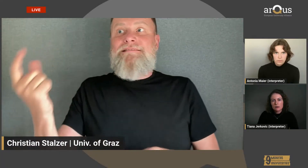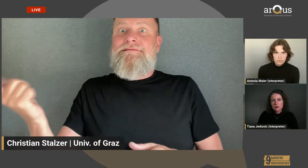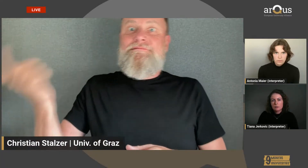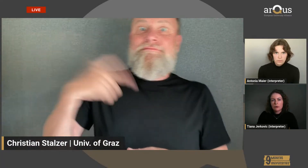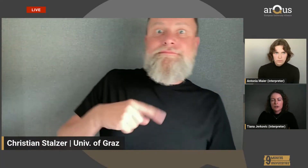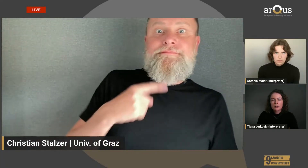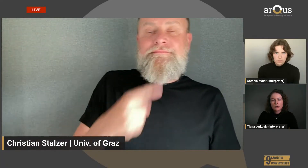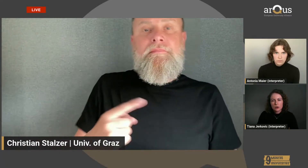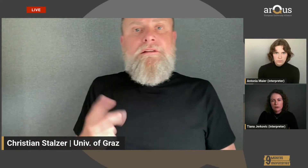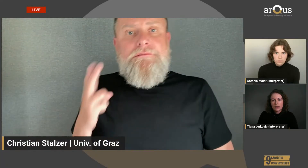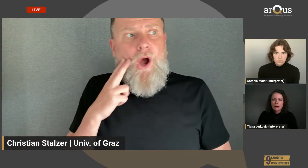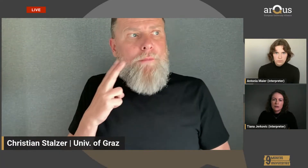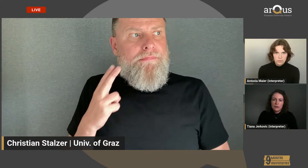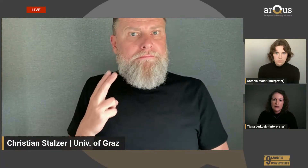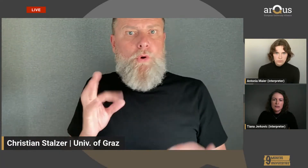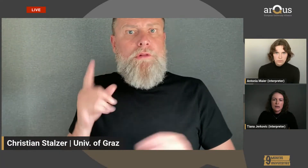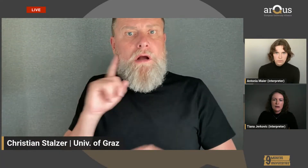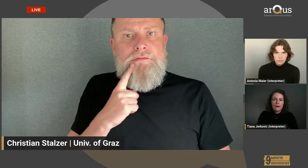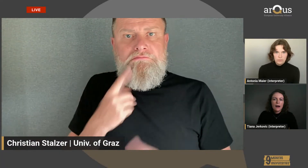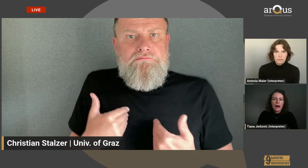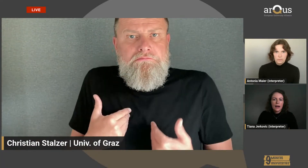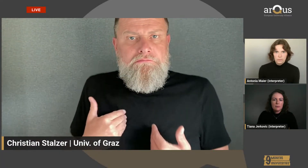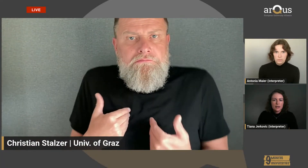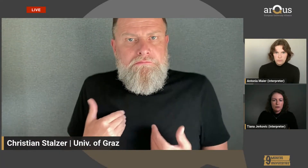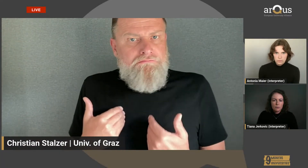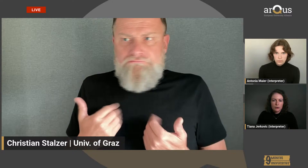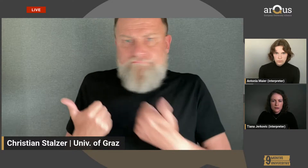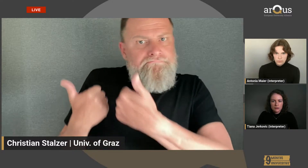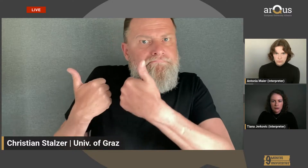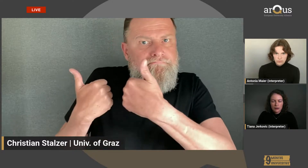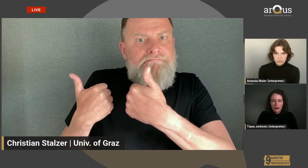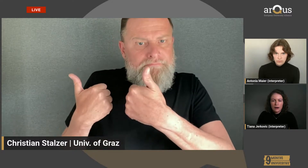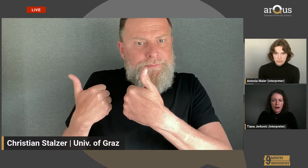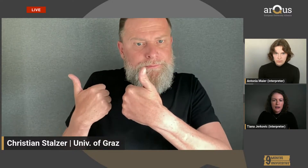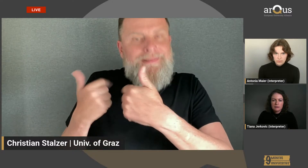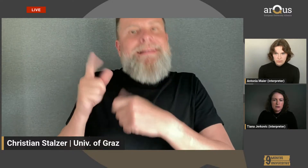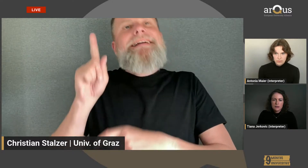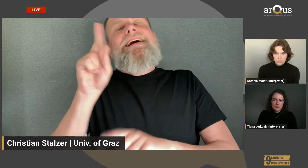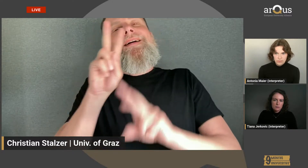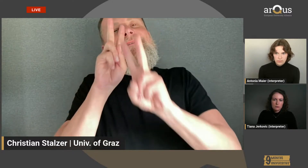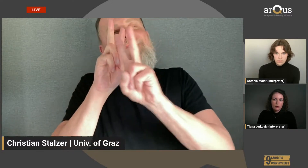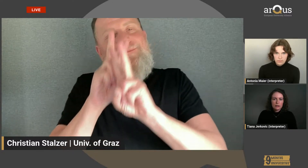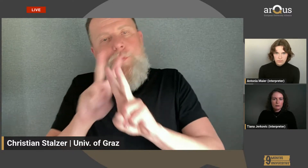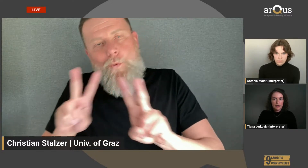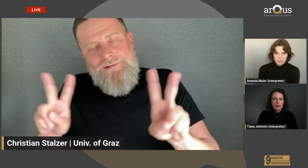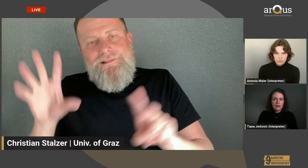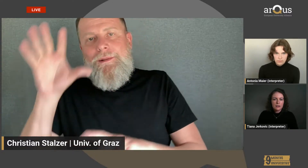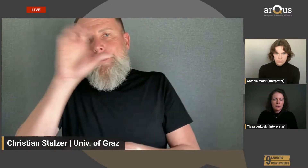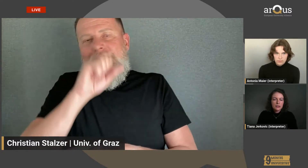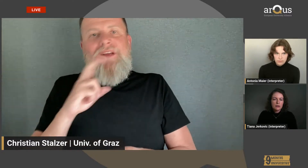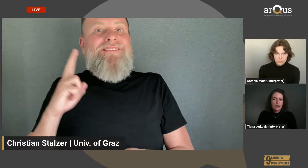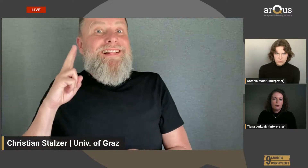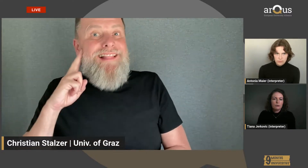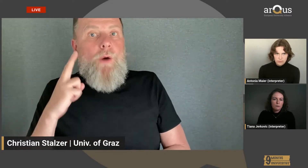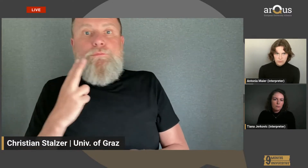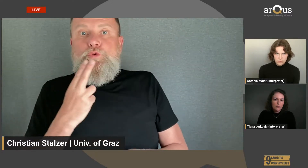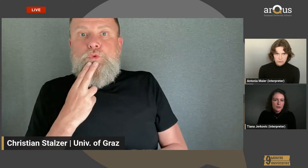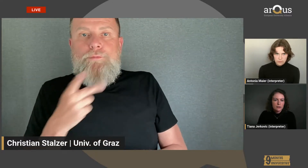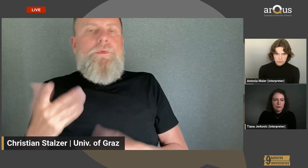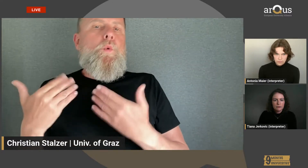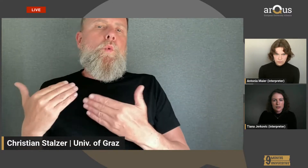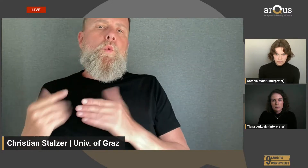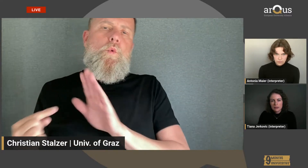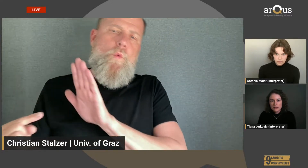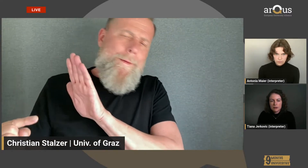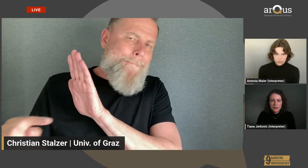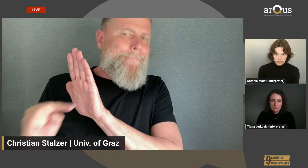this is also important to show that we can say, I am a deaf person, and this is totally fine. I don't need to have person